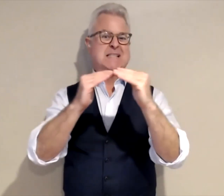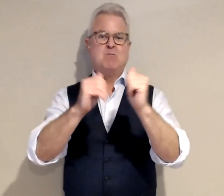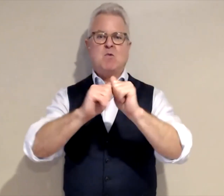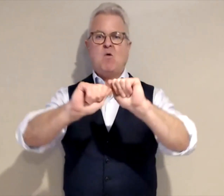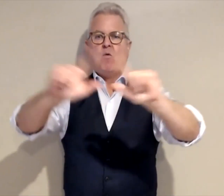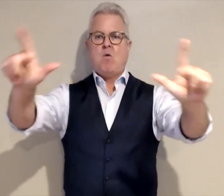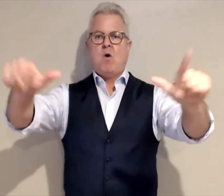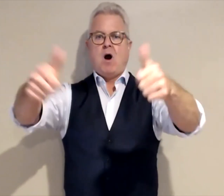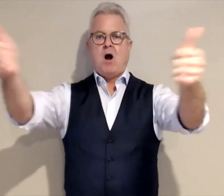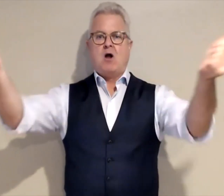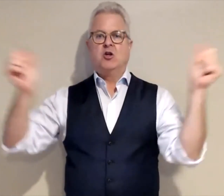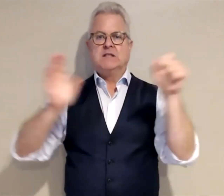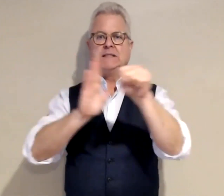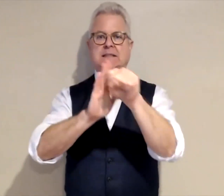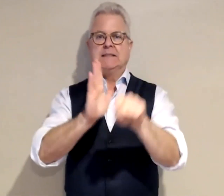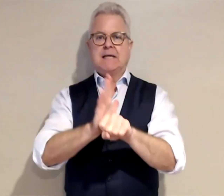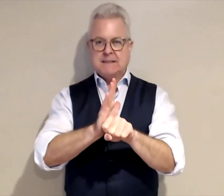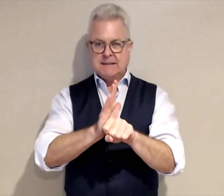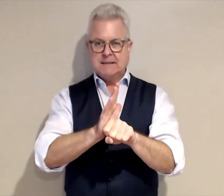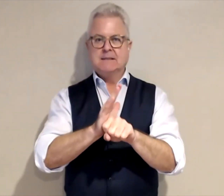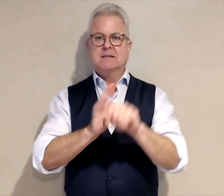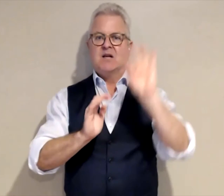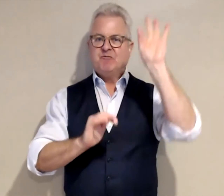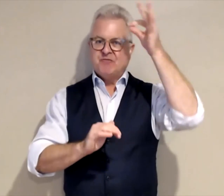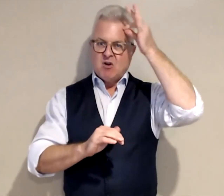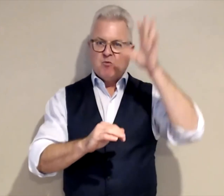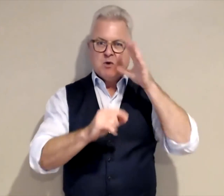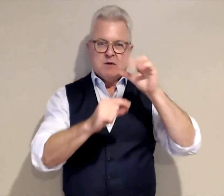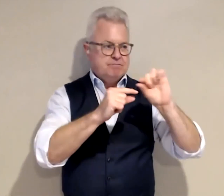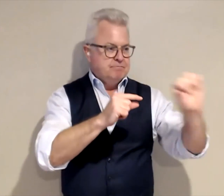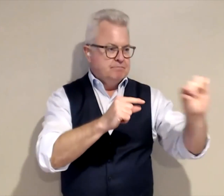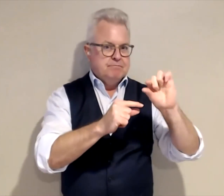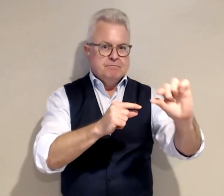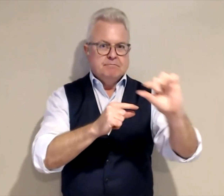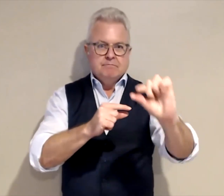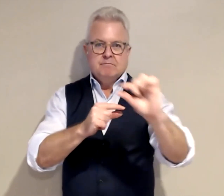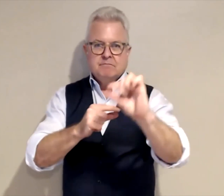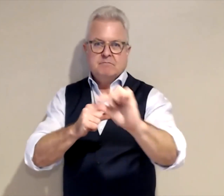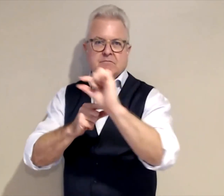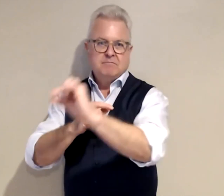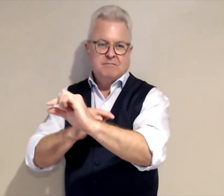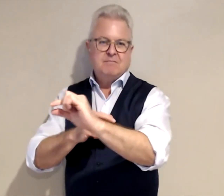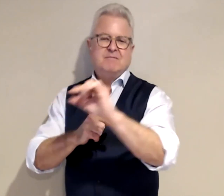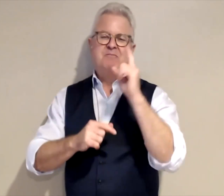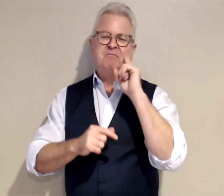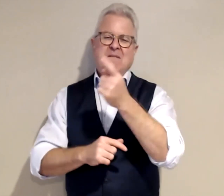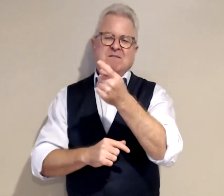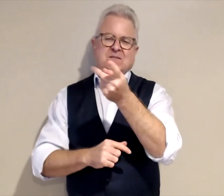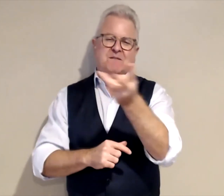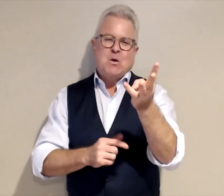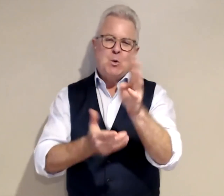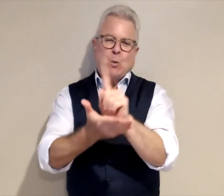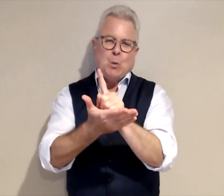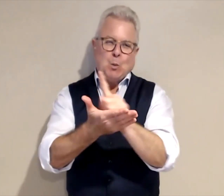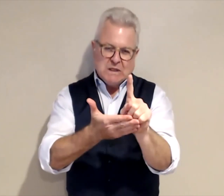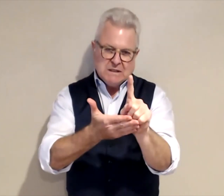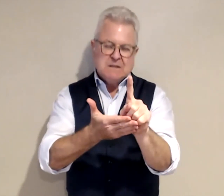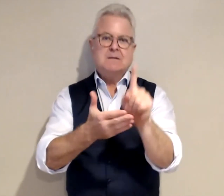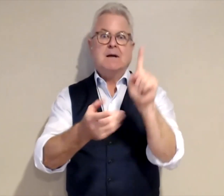the vaccine every week, equal with other states for their populations. And that will